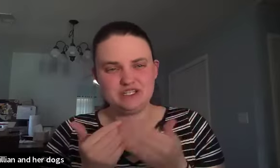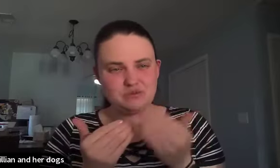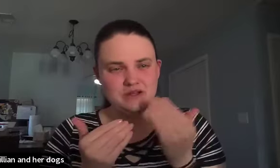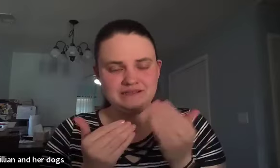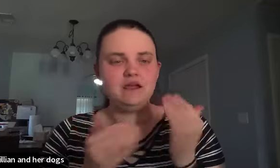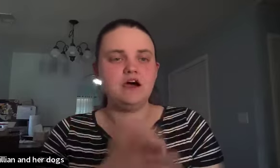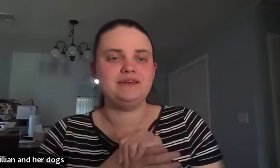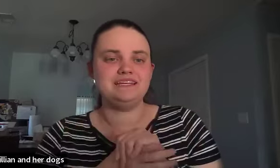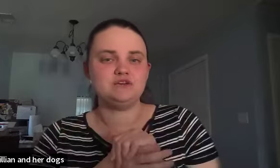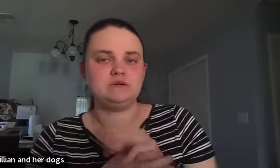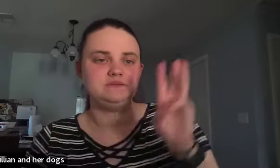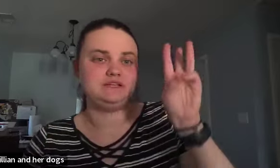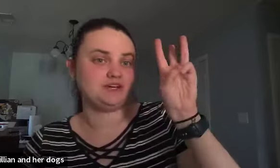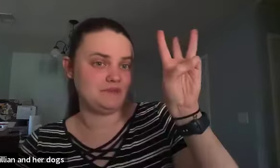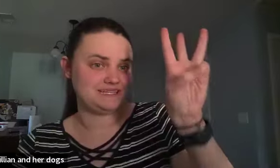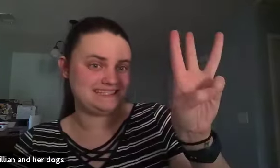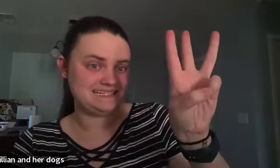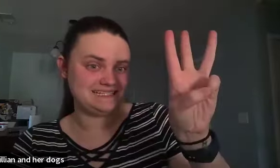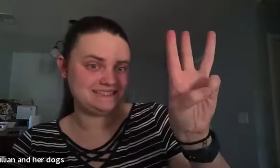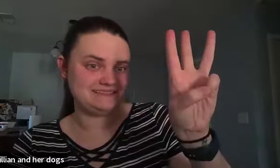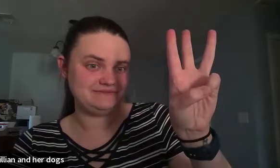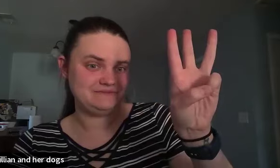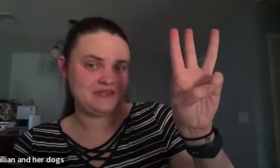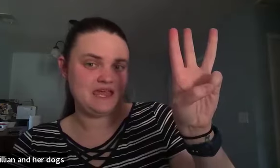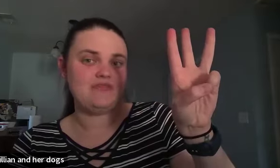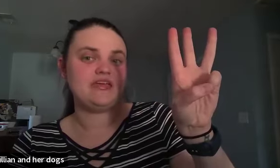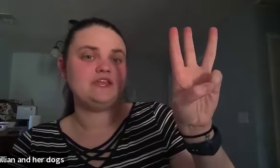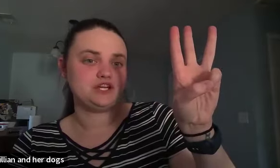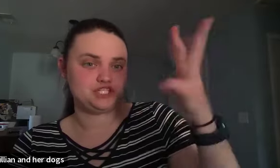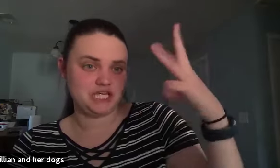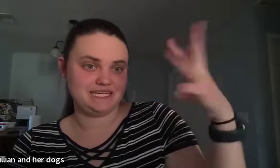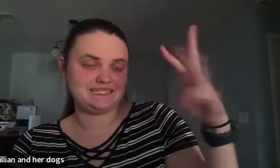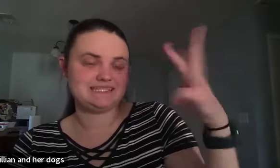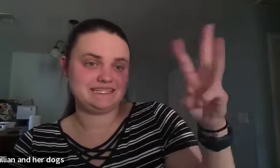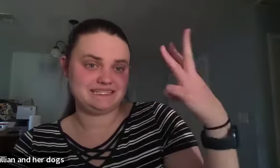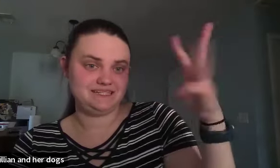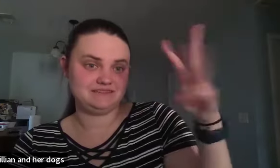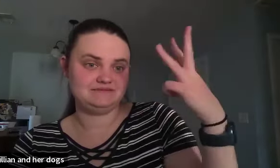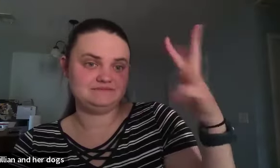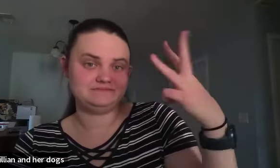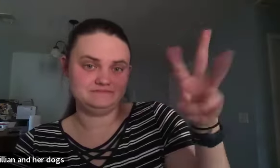easier one. And it's going to be, you're going to make a 6 and then you're going to shake it. 16.